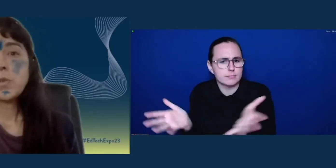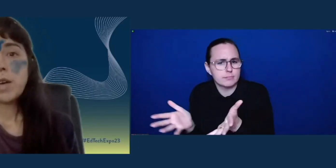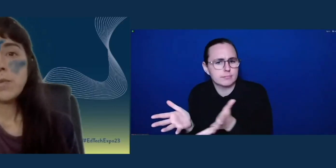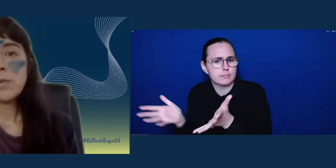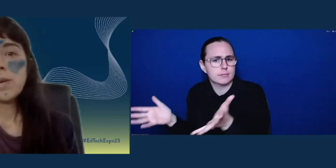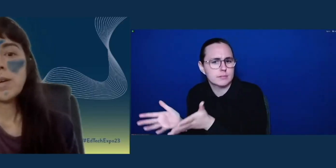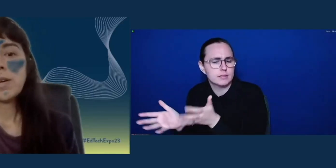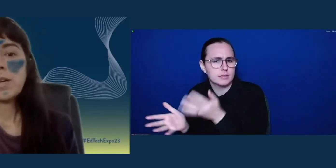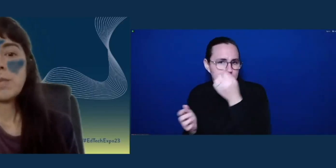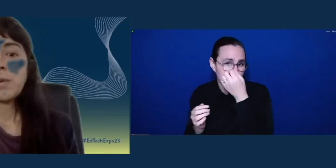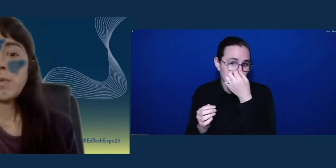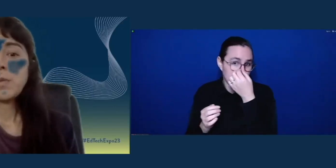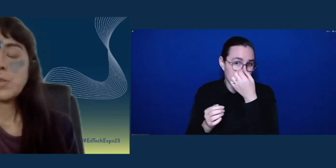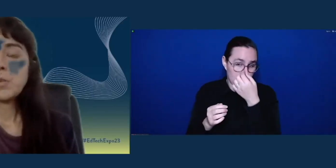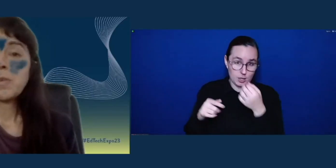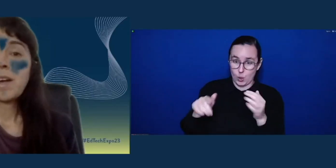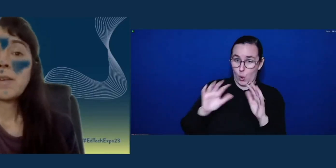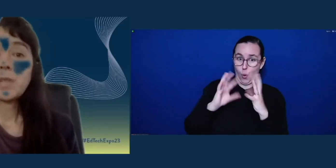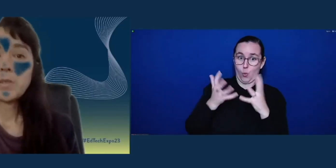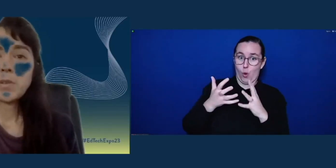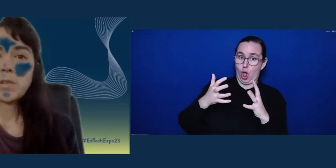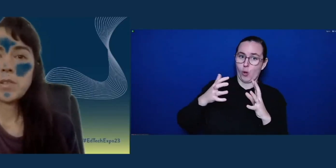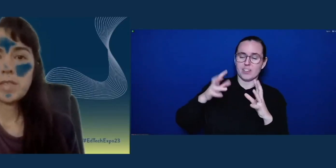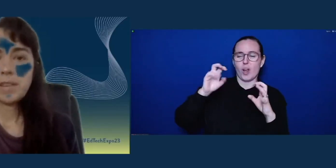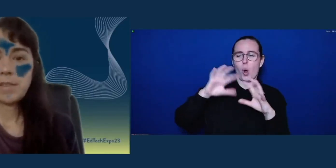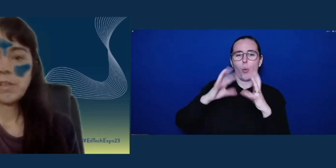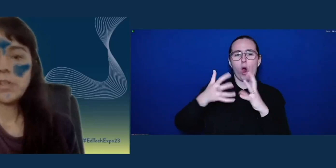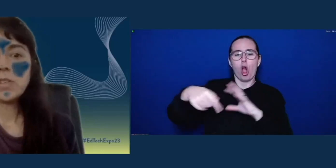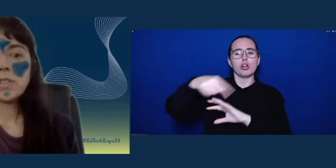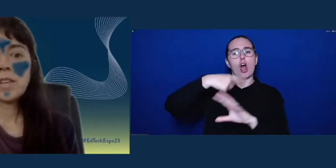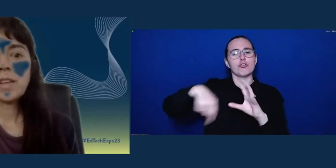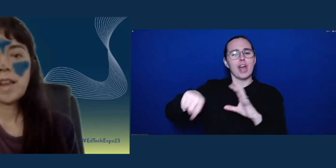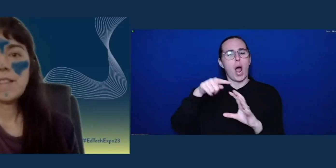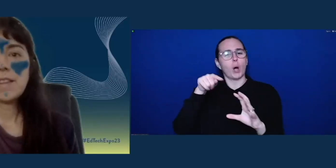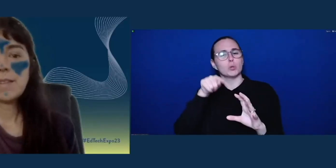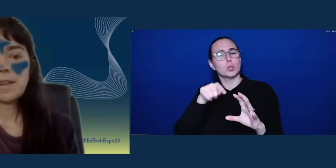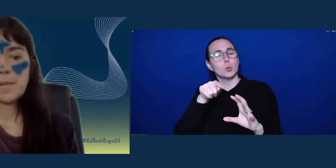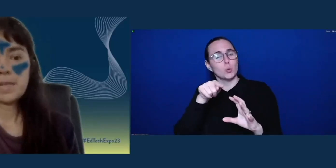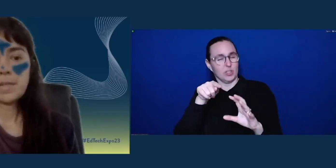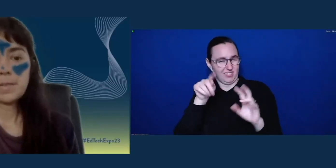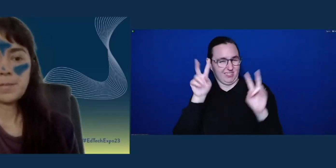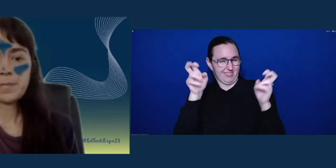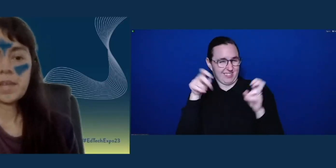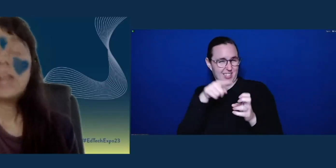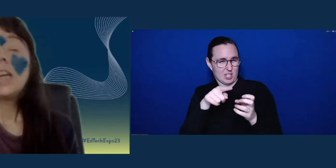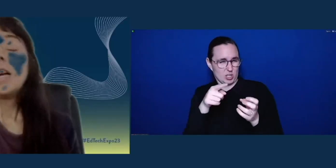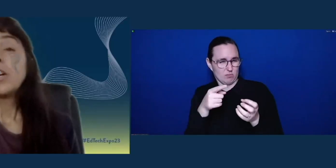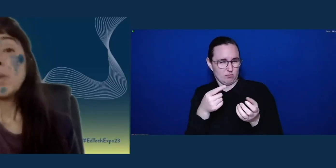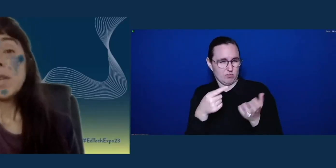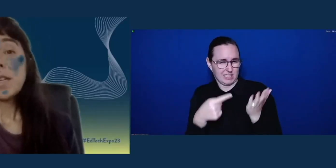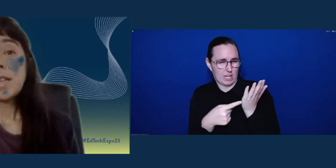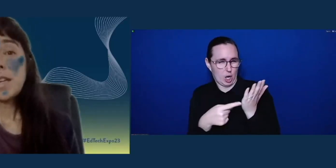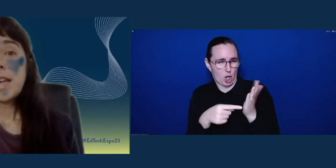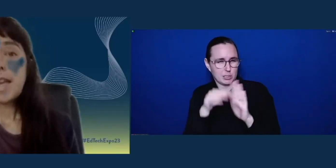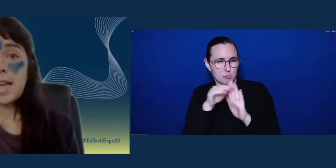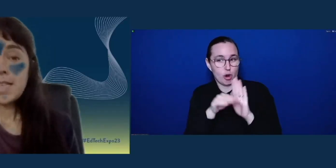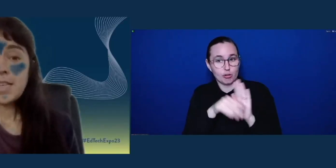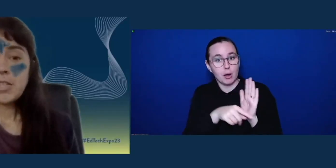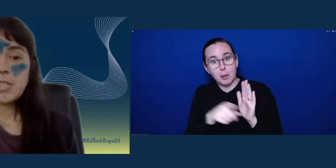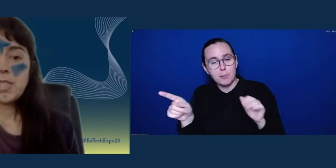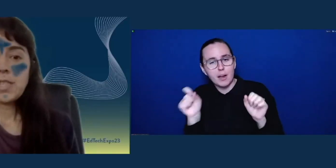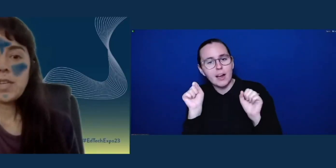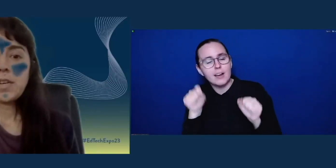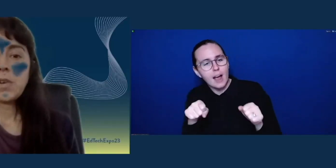You software, both of which provide resources to deaf learners and their families. Critically,